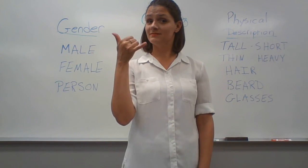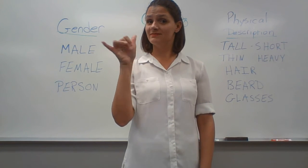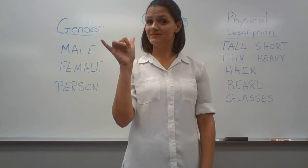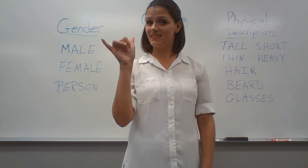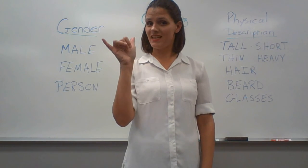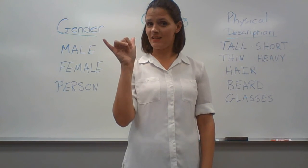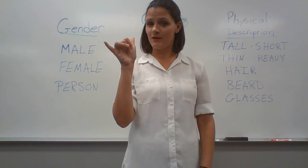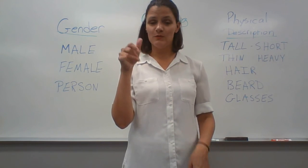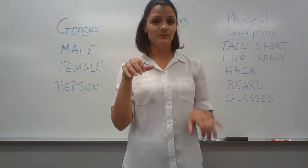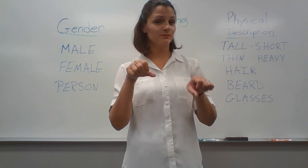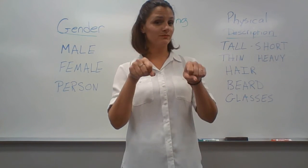Yellow.